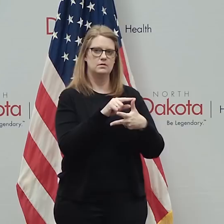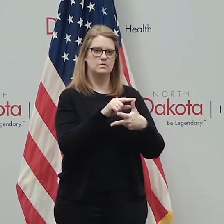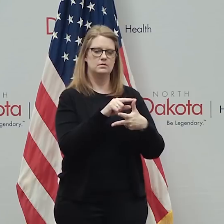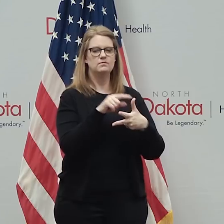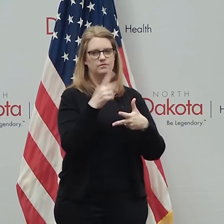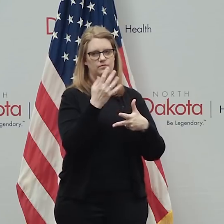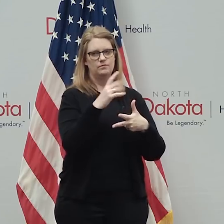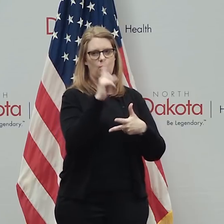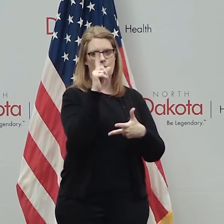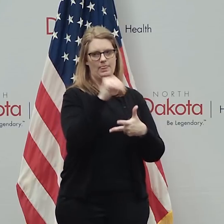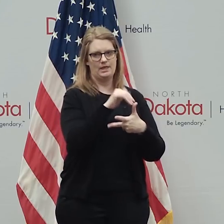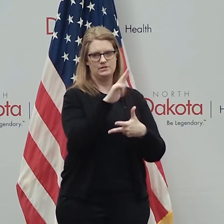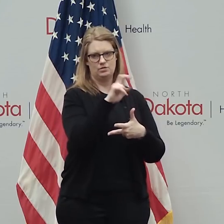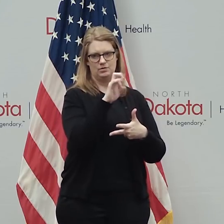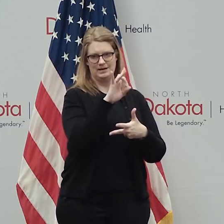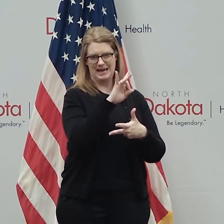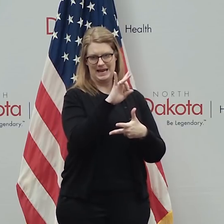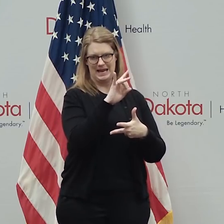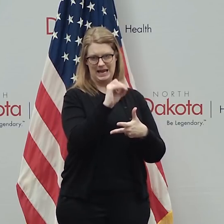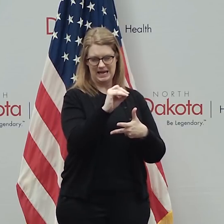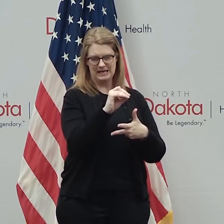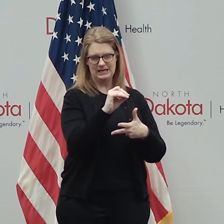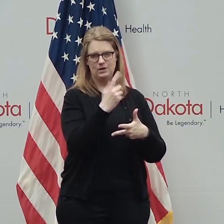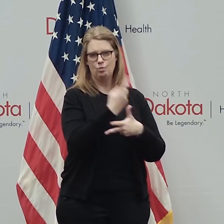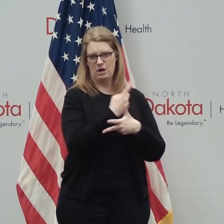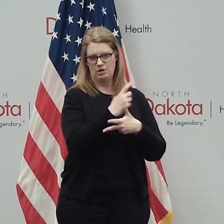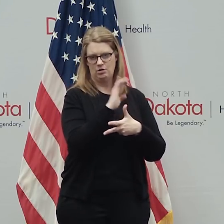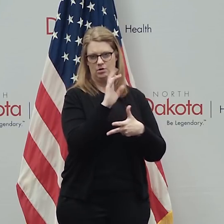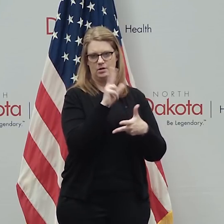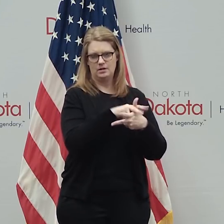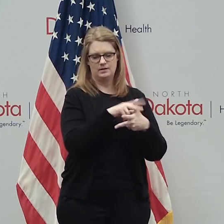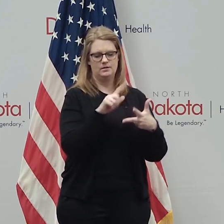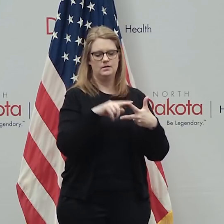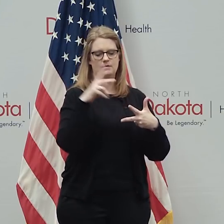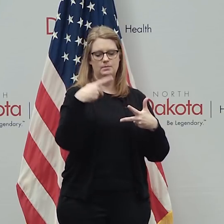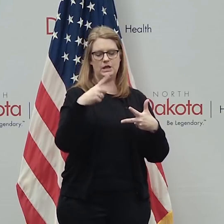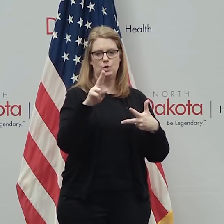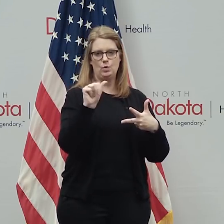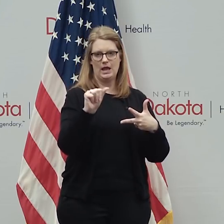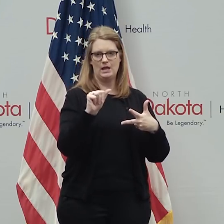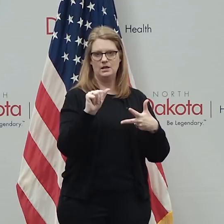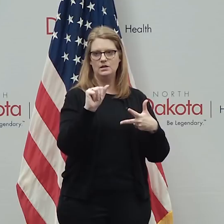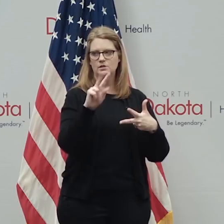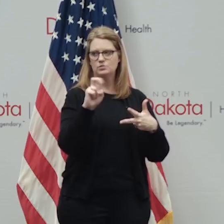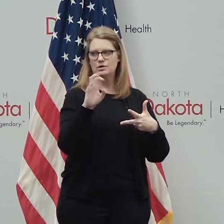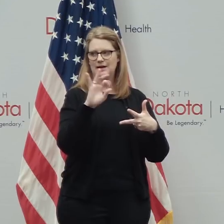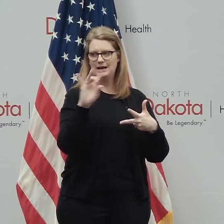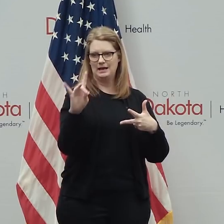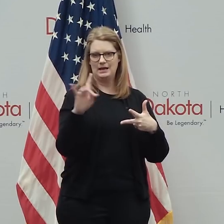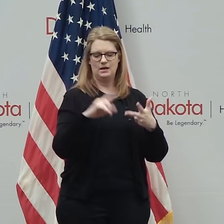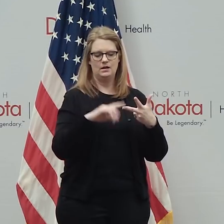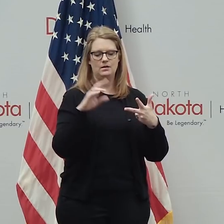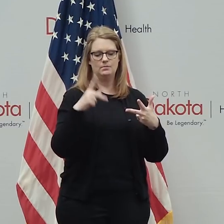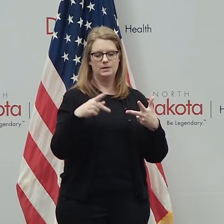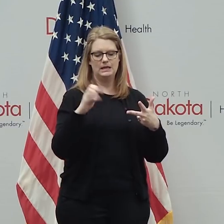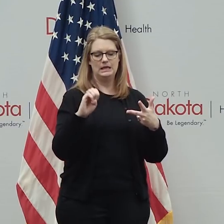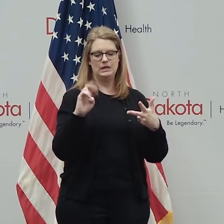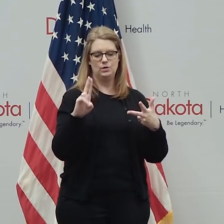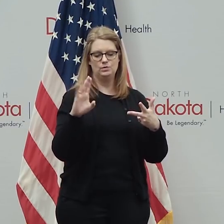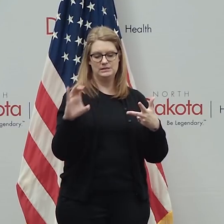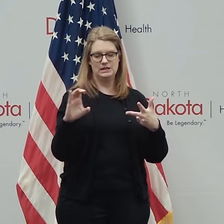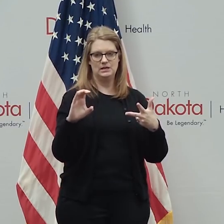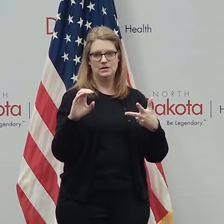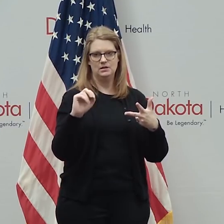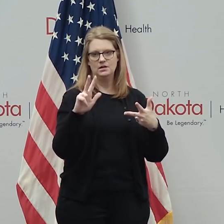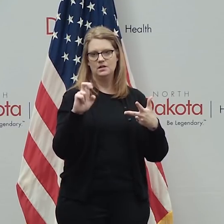the weekend, 1,380 regular claims. The pandemic unemployment assistance, 298. Pandemic emergency